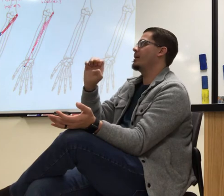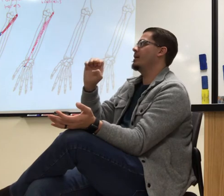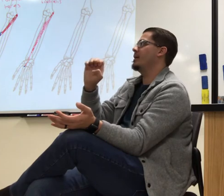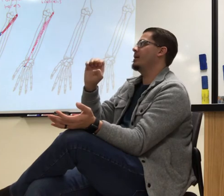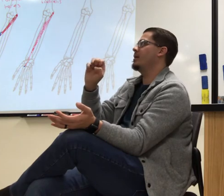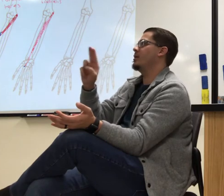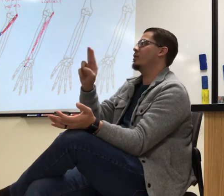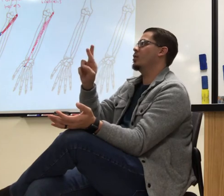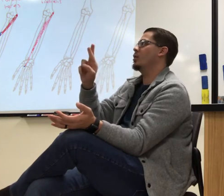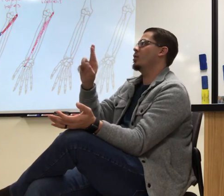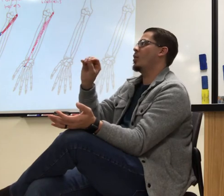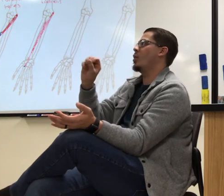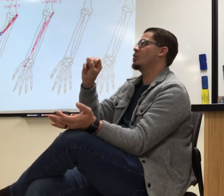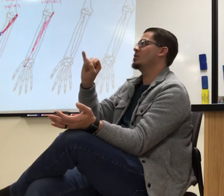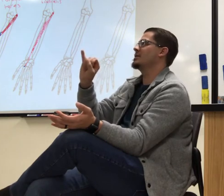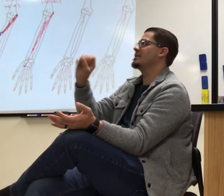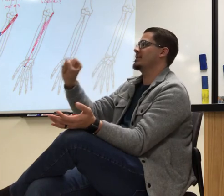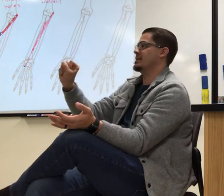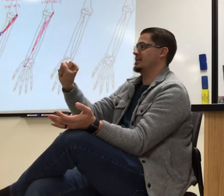aponeurosis.